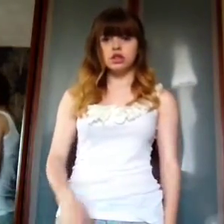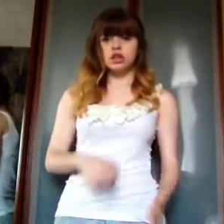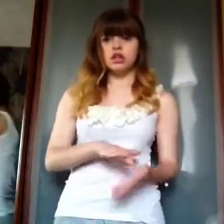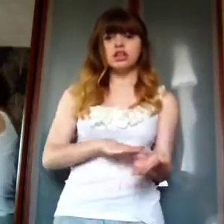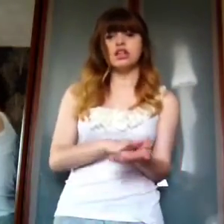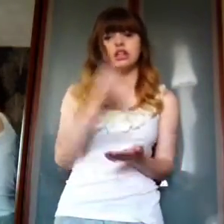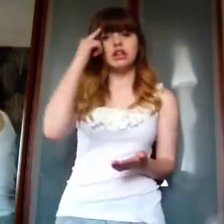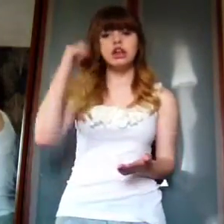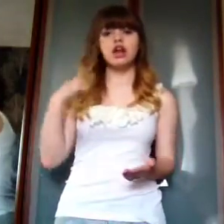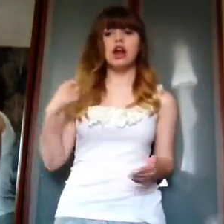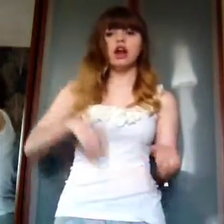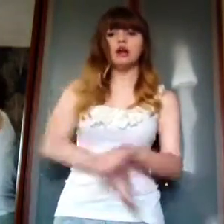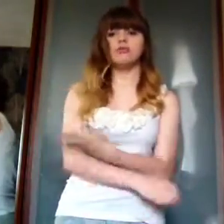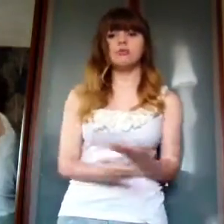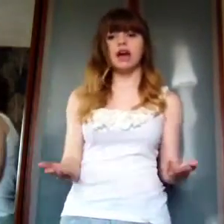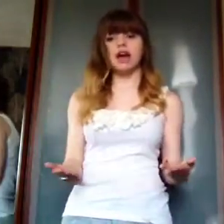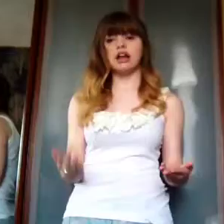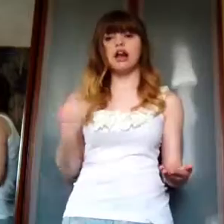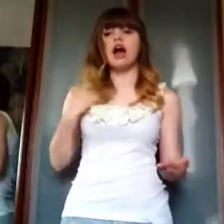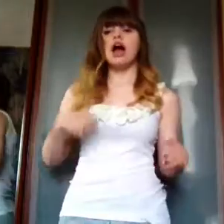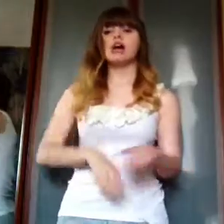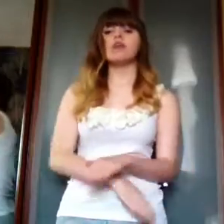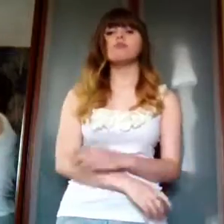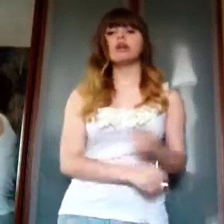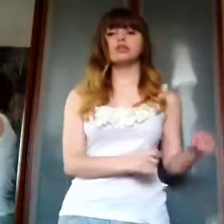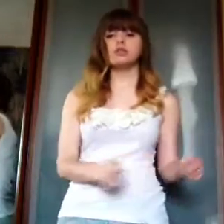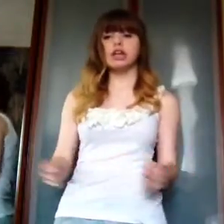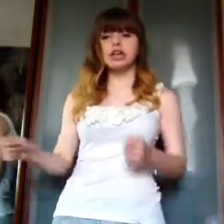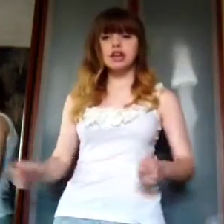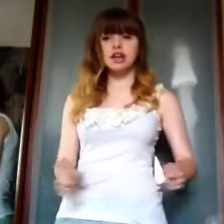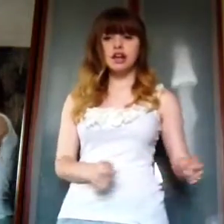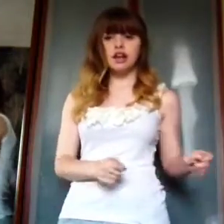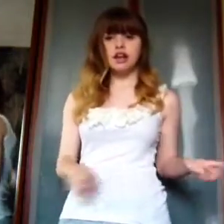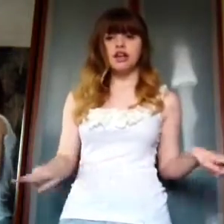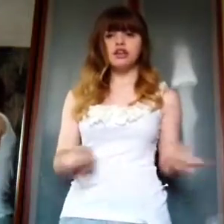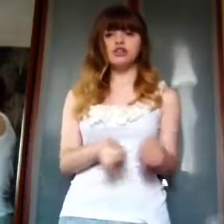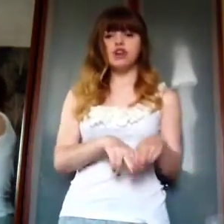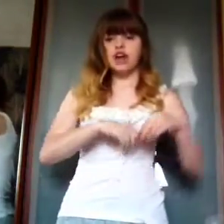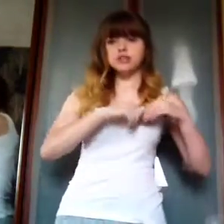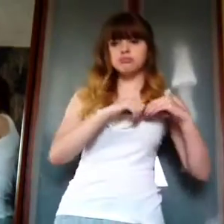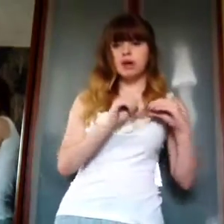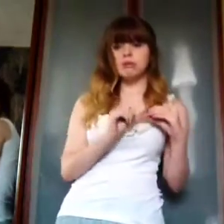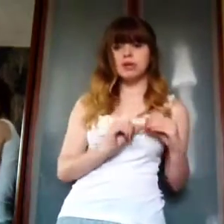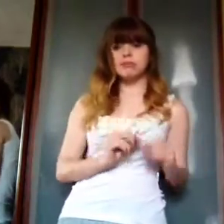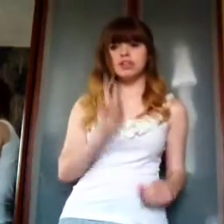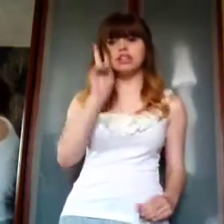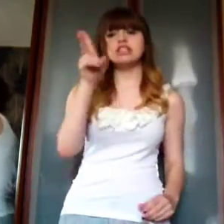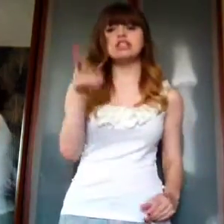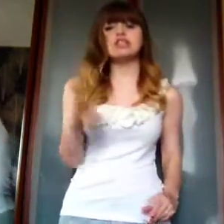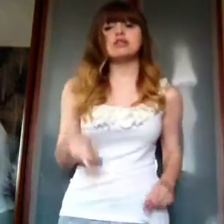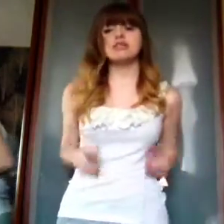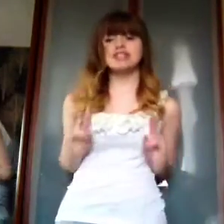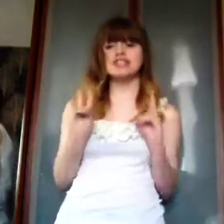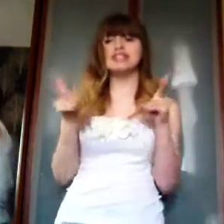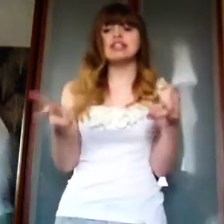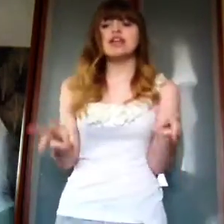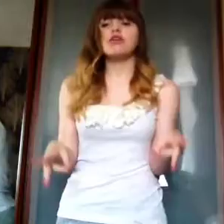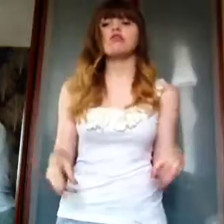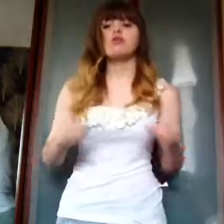You didn't think that I'd come back, I'd come back swinging You tried to break me You but you see what doesn't kill you